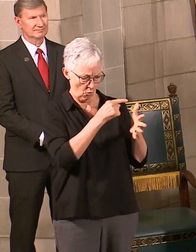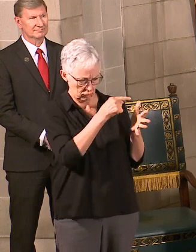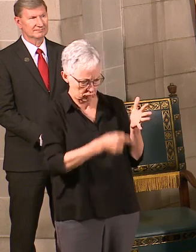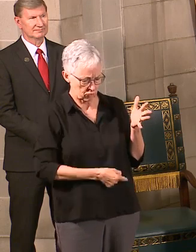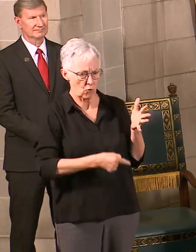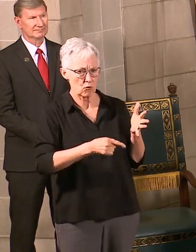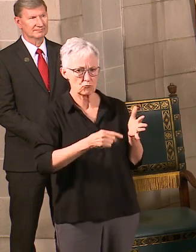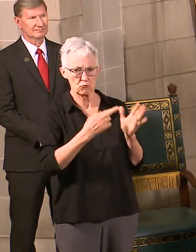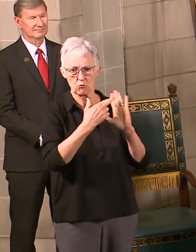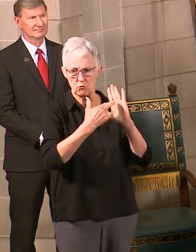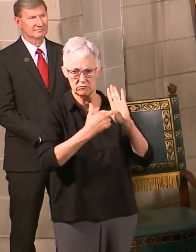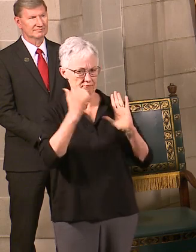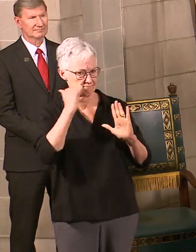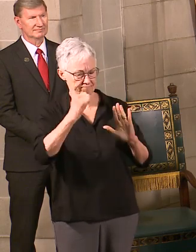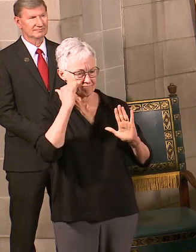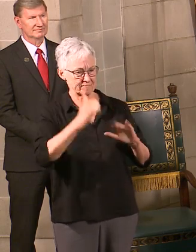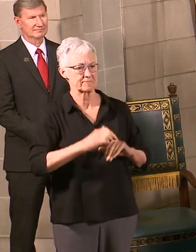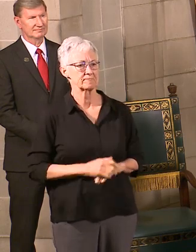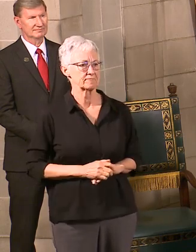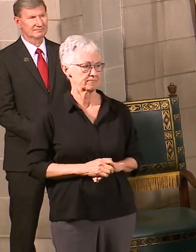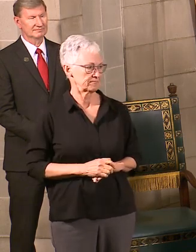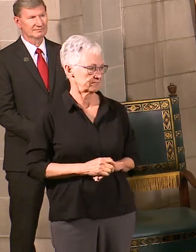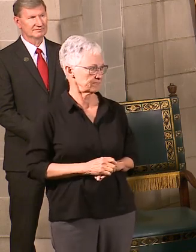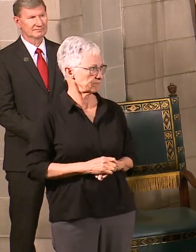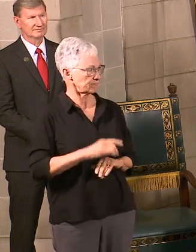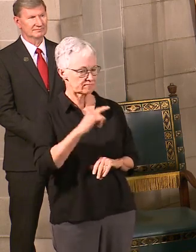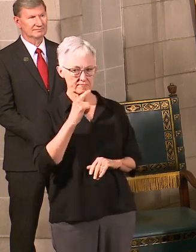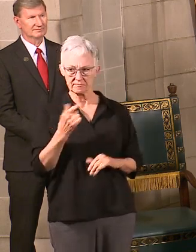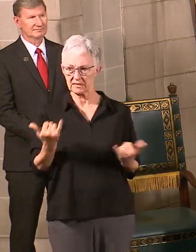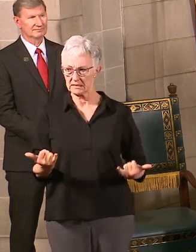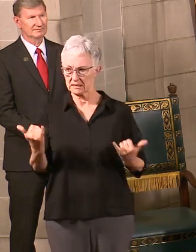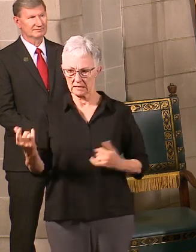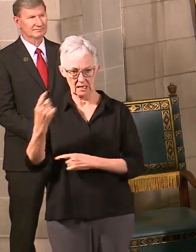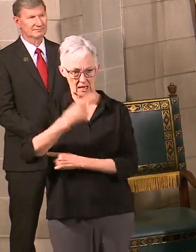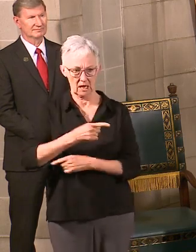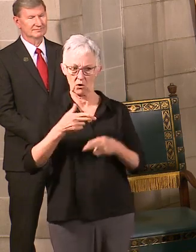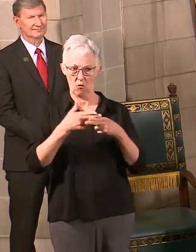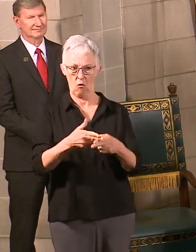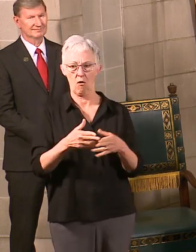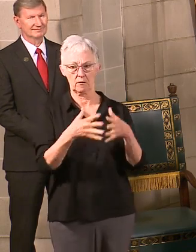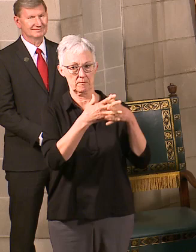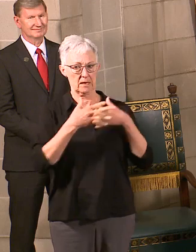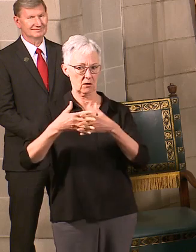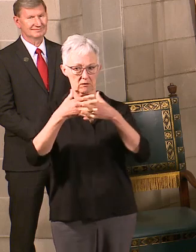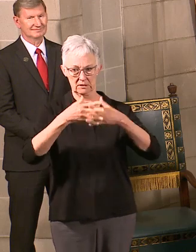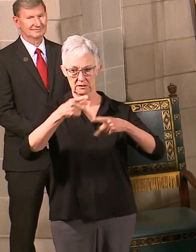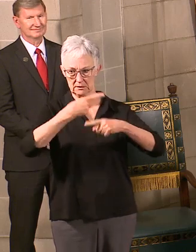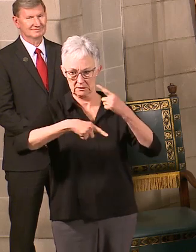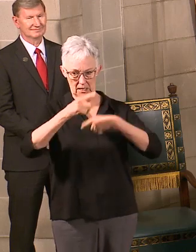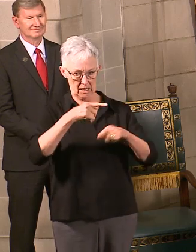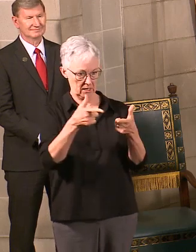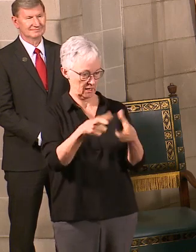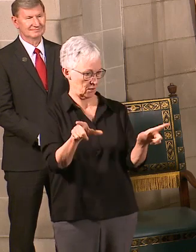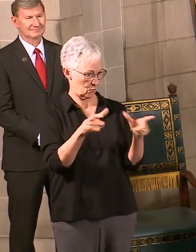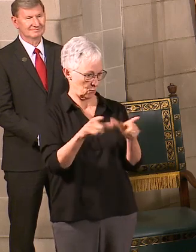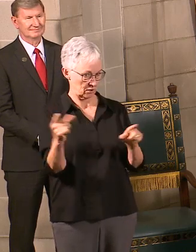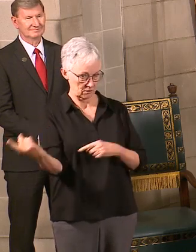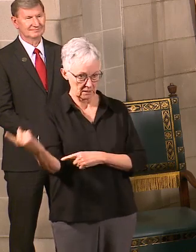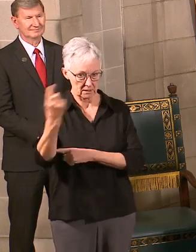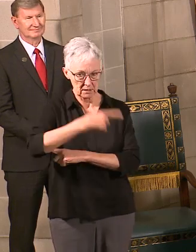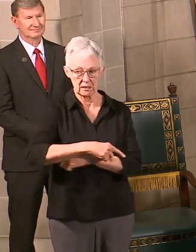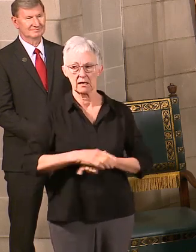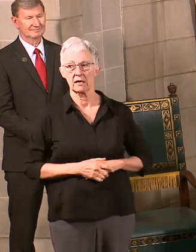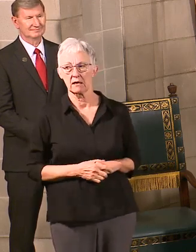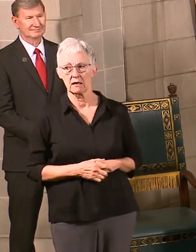Also, we have something here today. It is American Sign Language Day today. And I think I've already mentioned in one of my